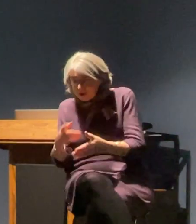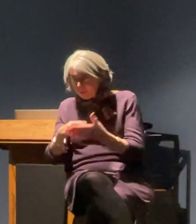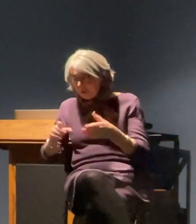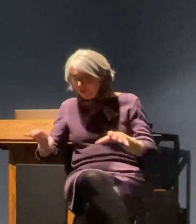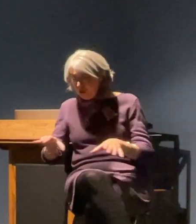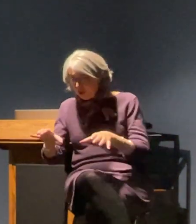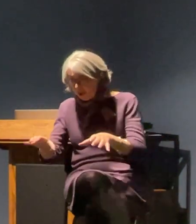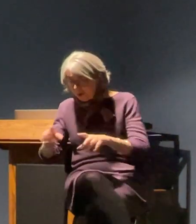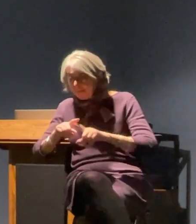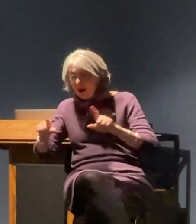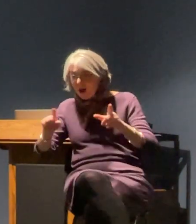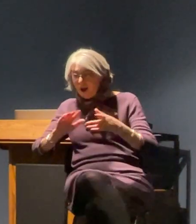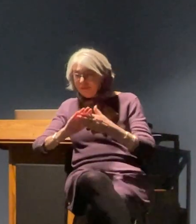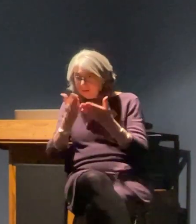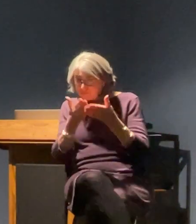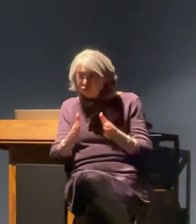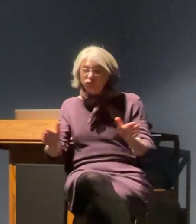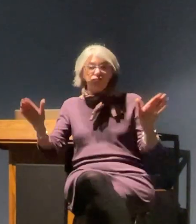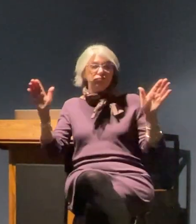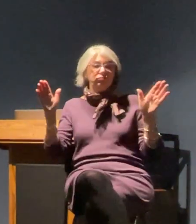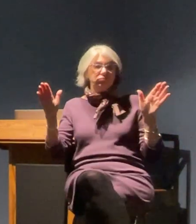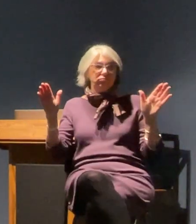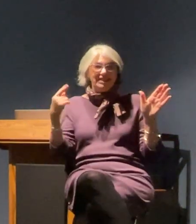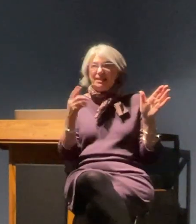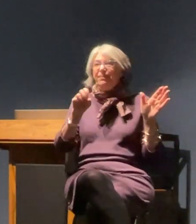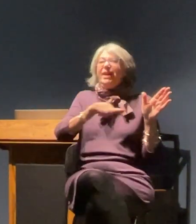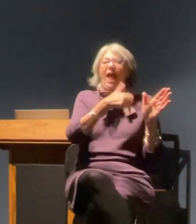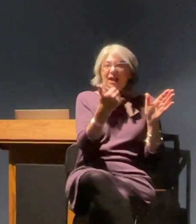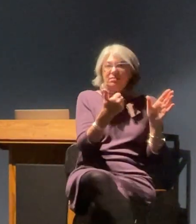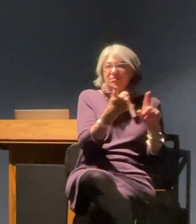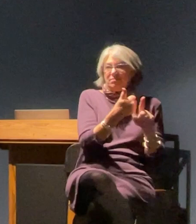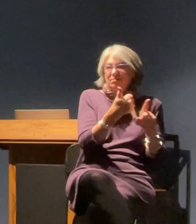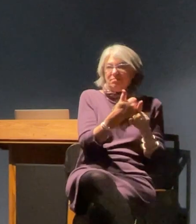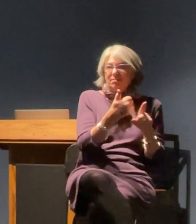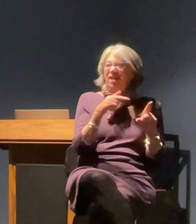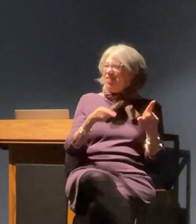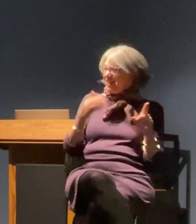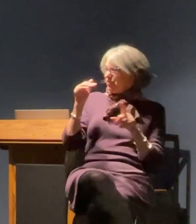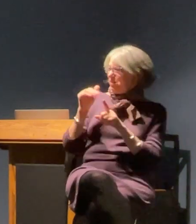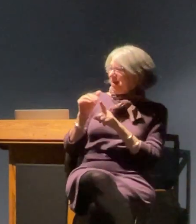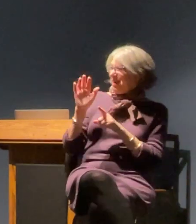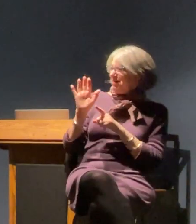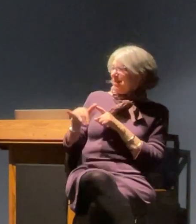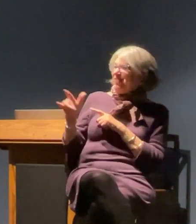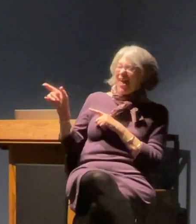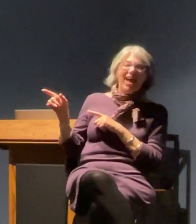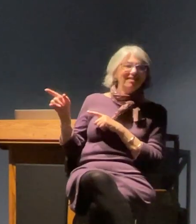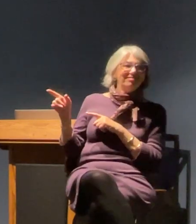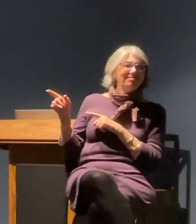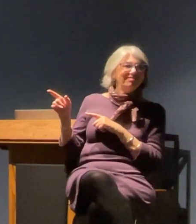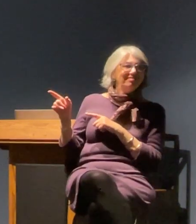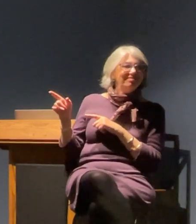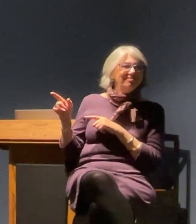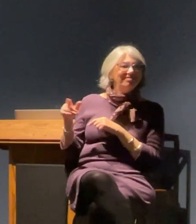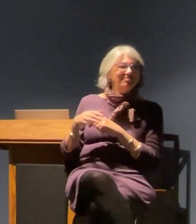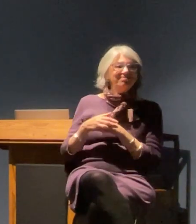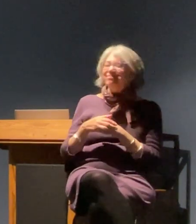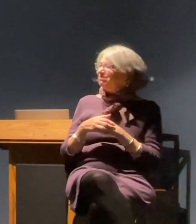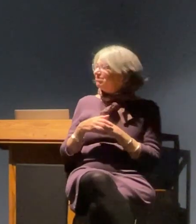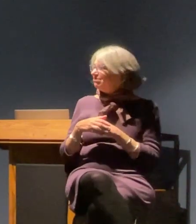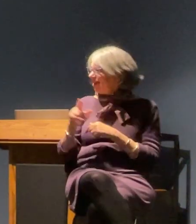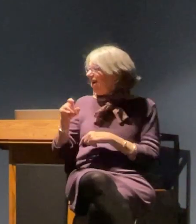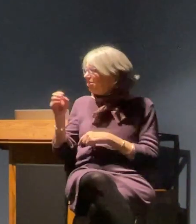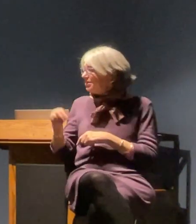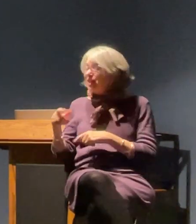they're doing, but it becomes something else in itself. And this reminded me about that. So